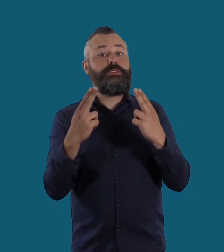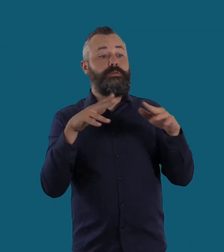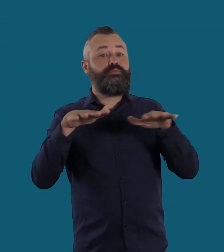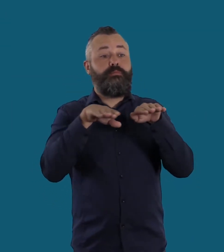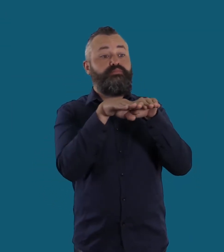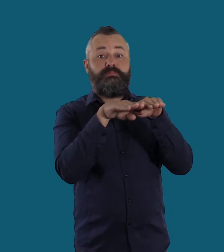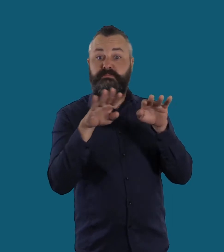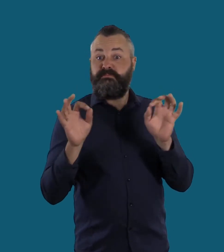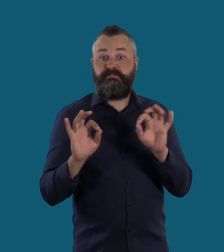Human-induced earthquakes.